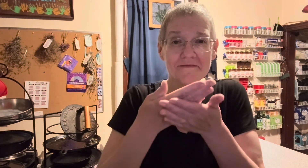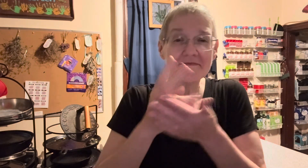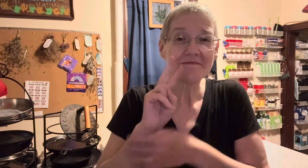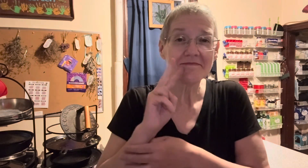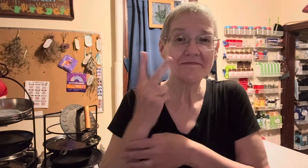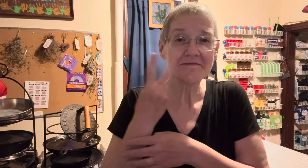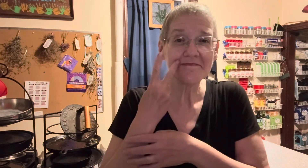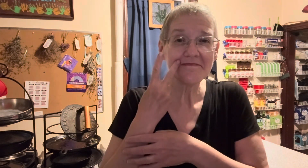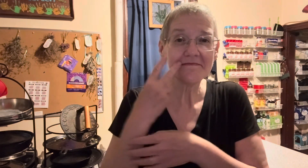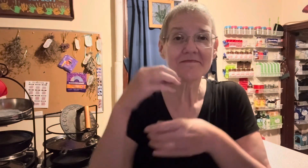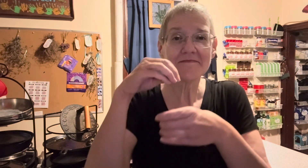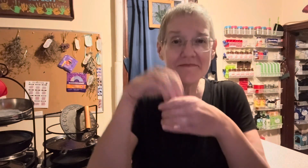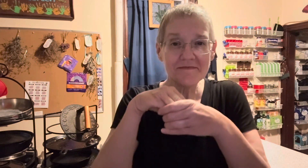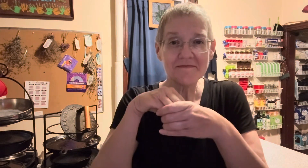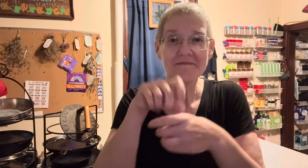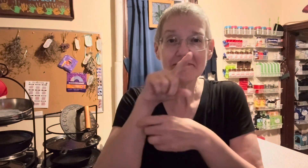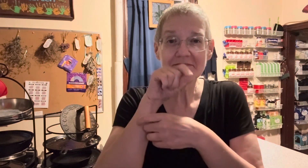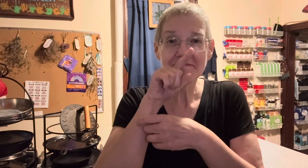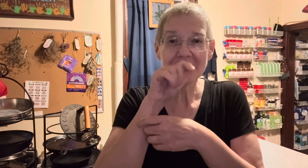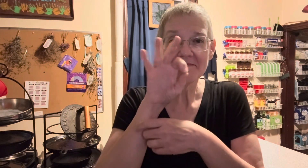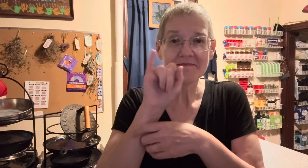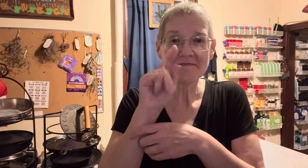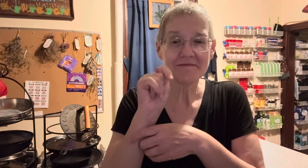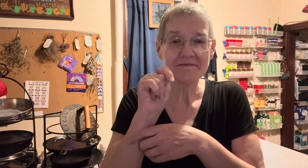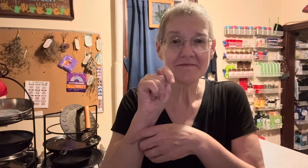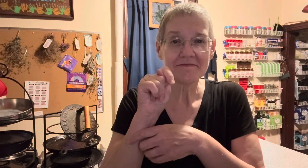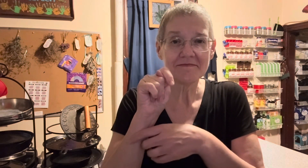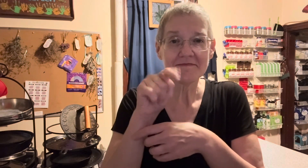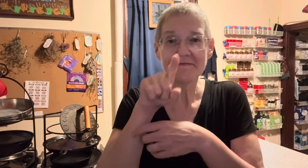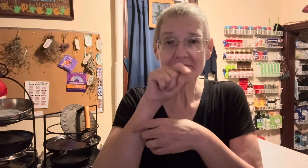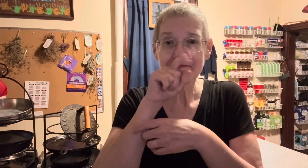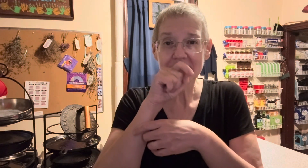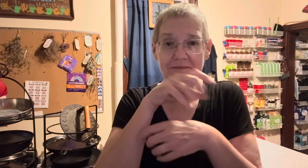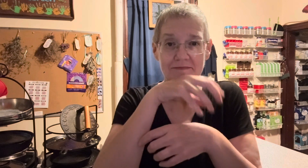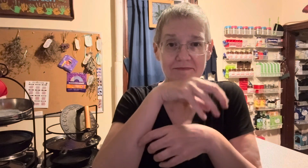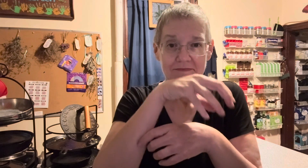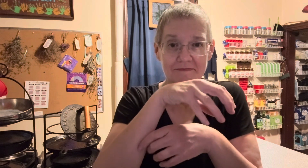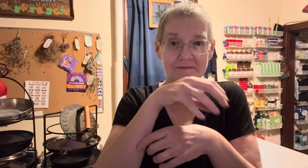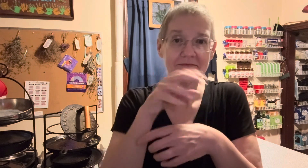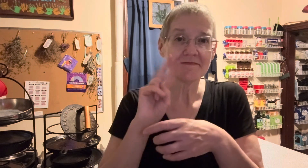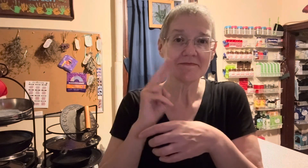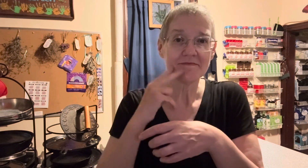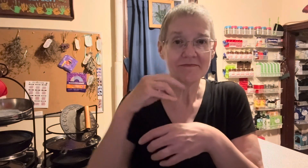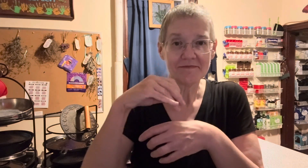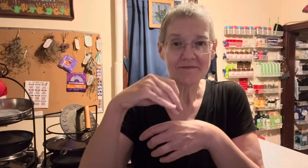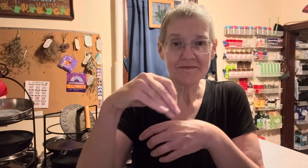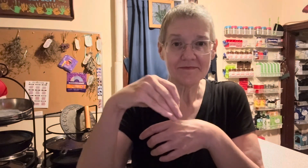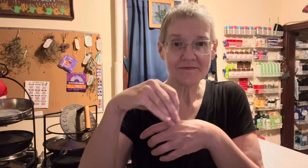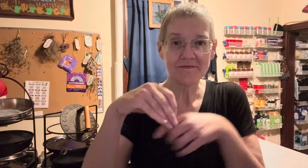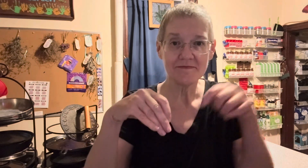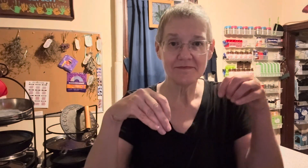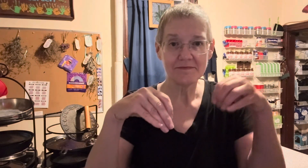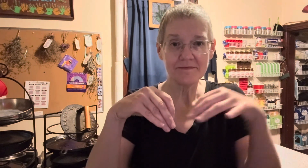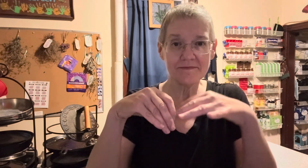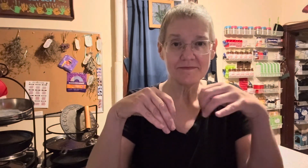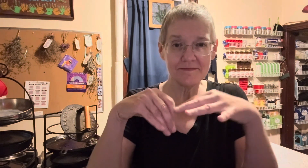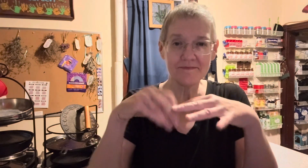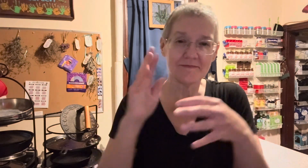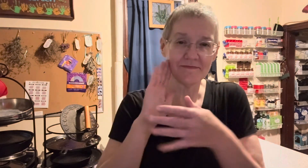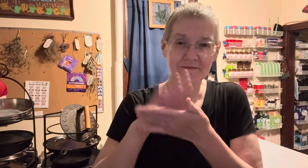Sometimes I cook my vegetables just in the chicken fat. I'll put the chicken on the griddle and just lay the vegetables beside it,